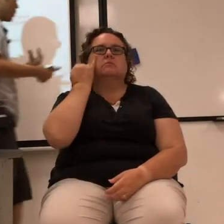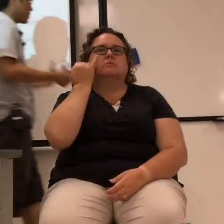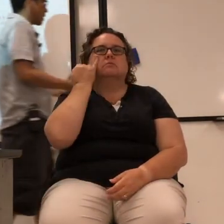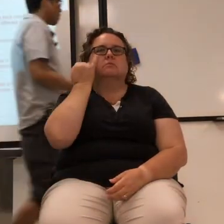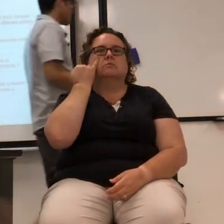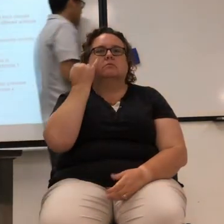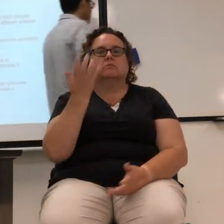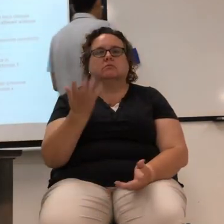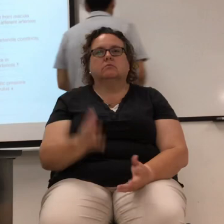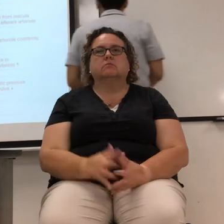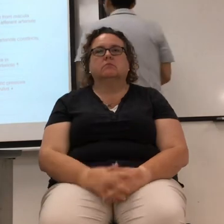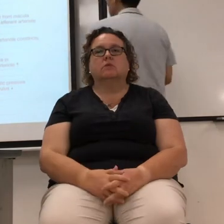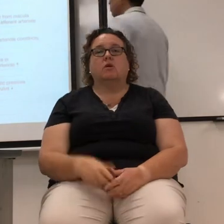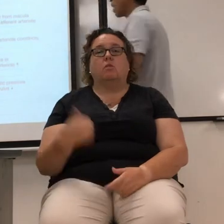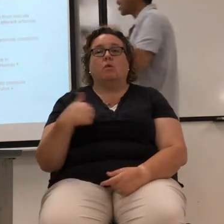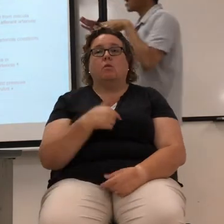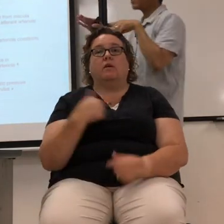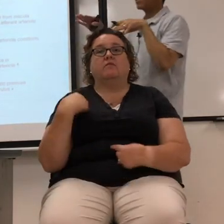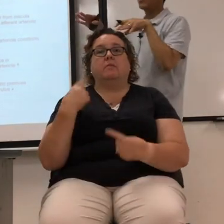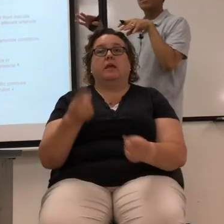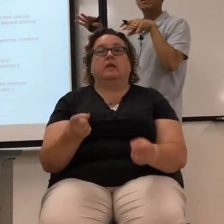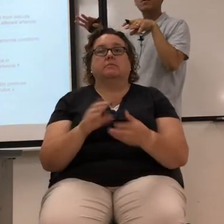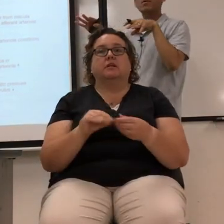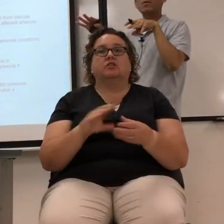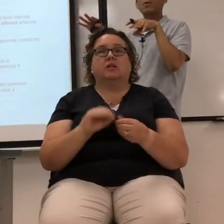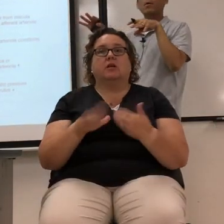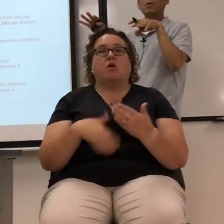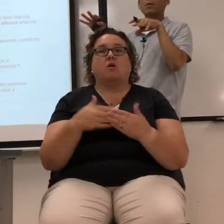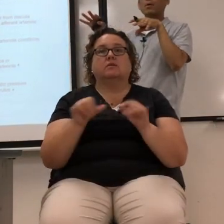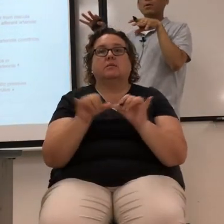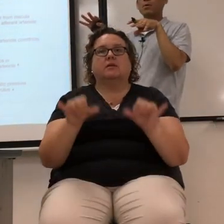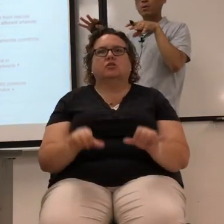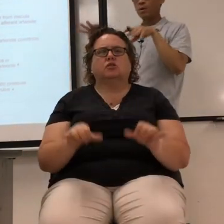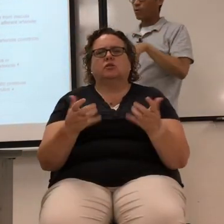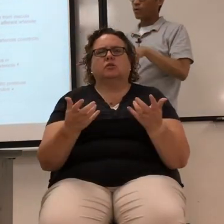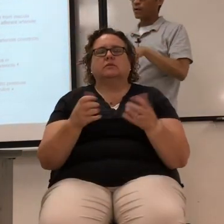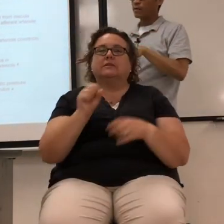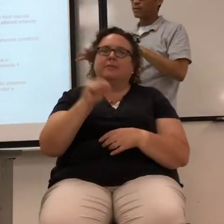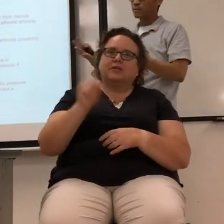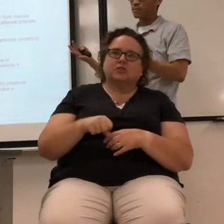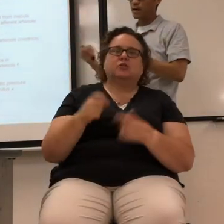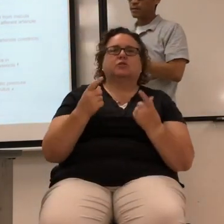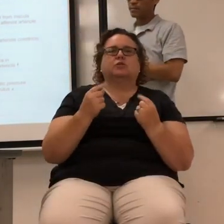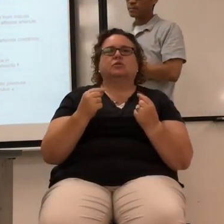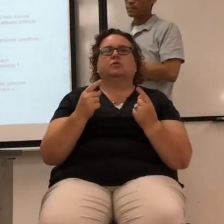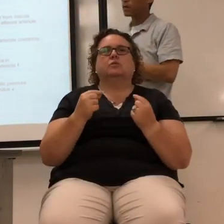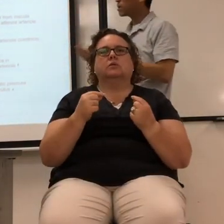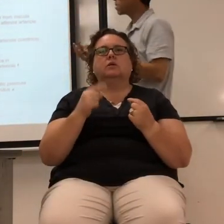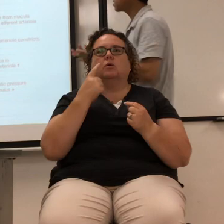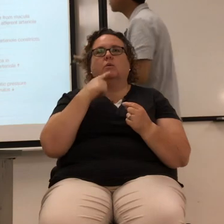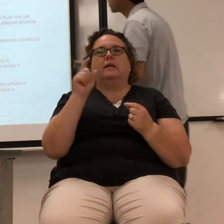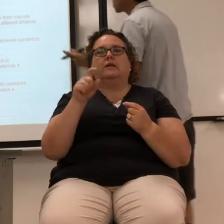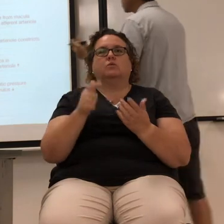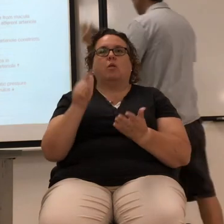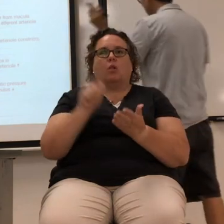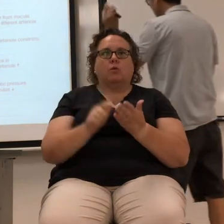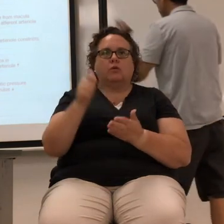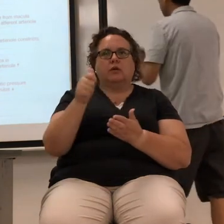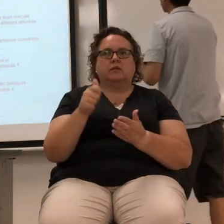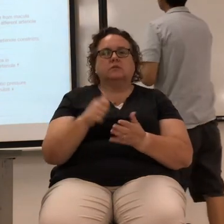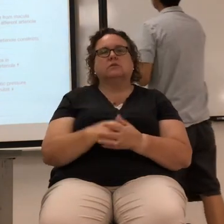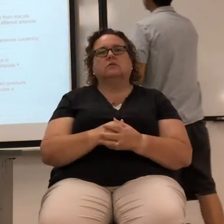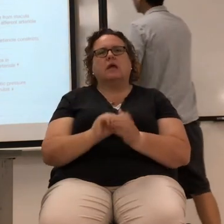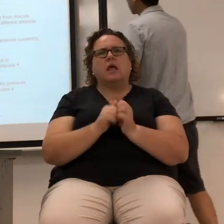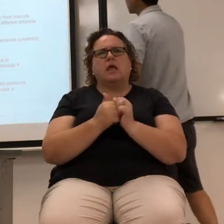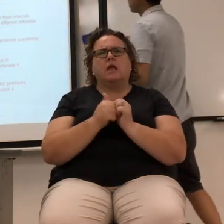I mean, what we've been saying all semester, if something's too high, what do you want to do? You lower it, right? So let's see how